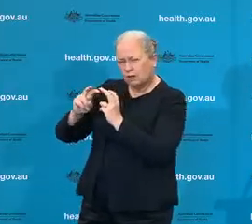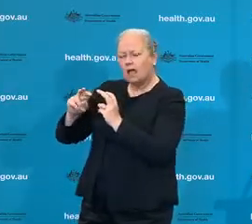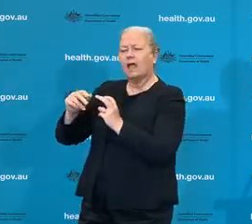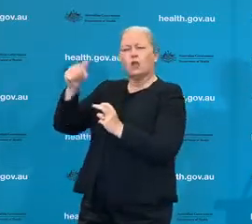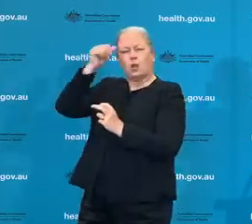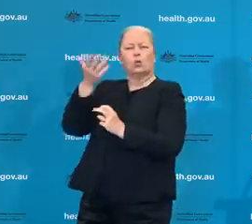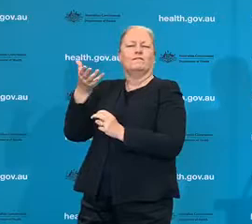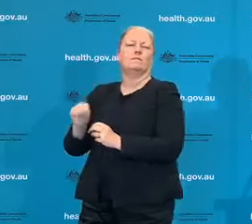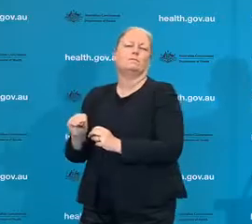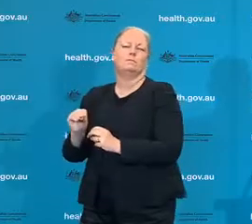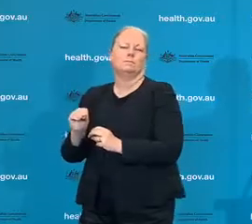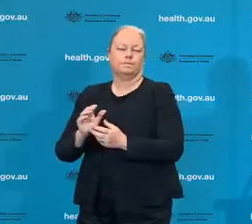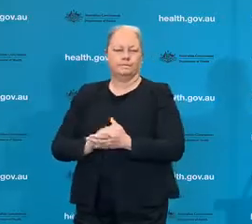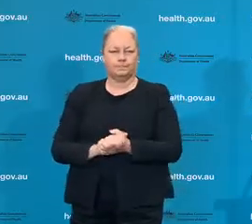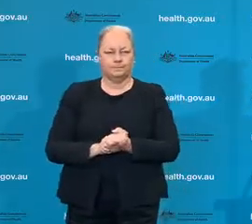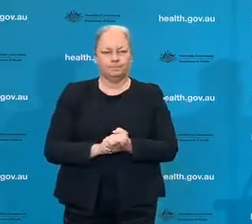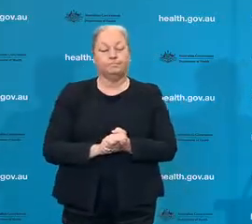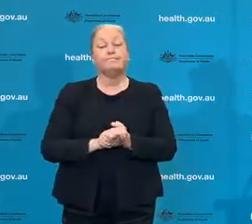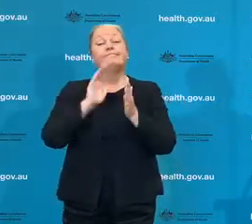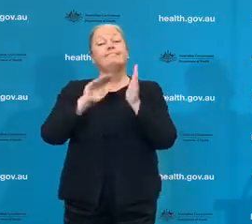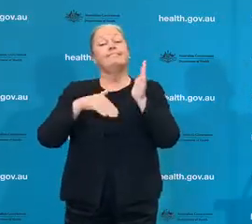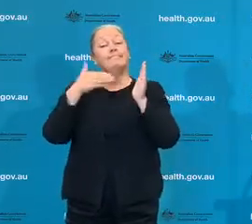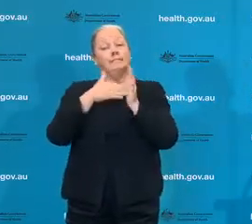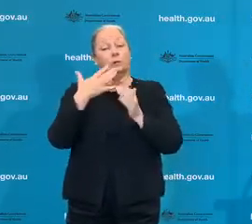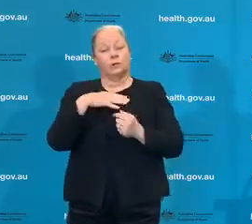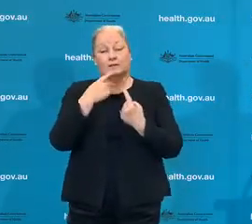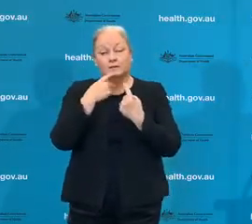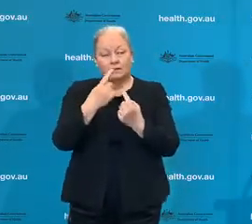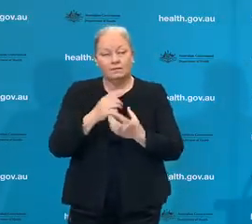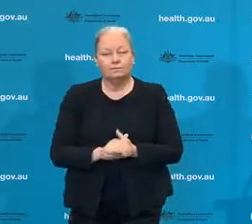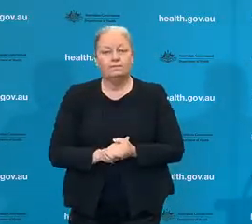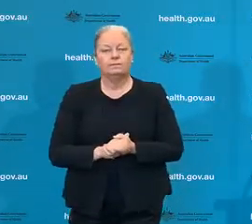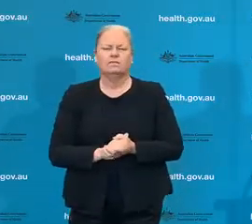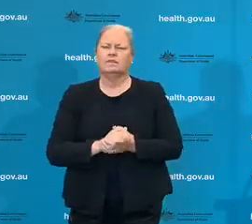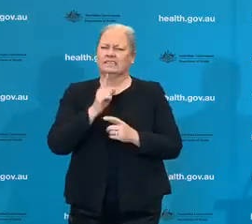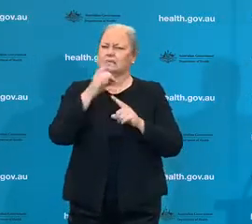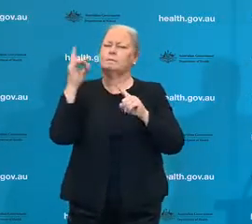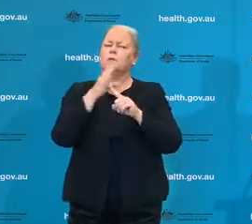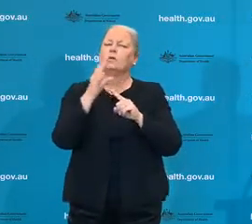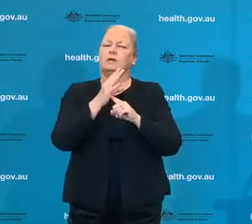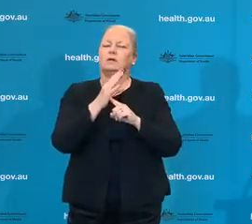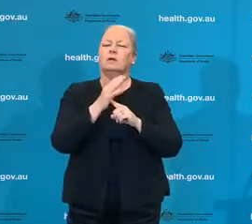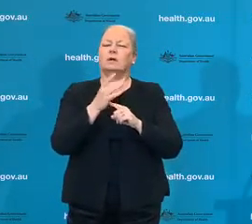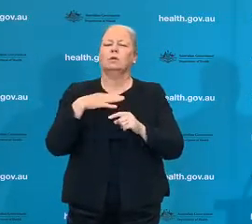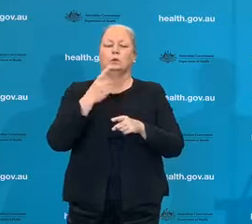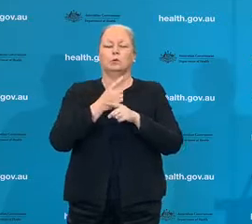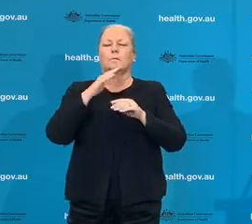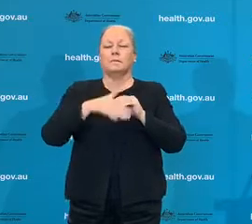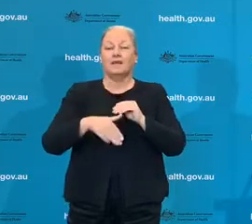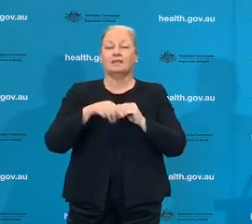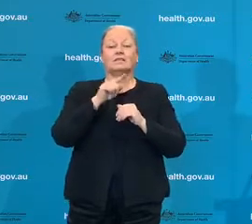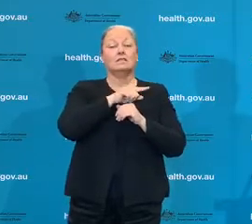Now finally, and most importantly, I'd like to talk about healthcare worker